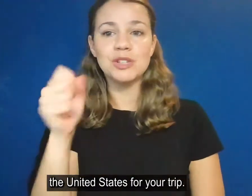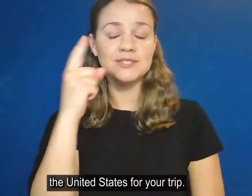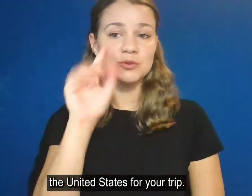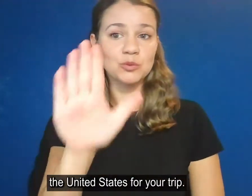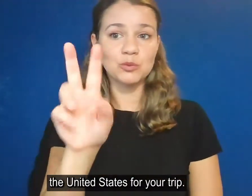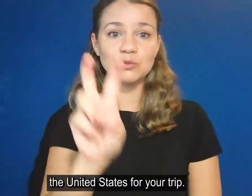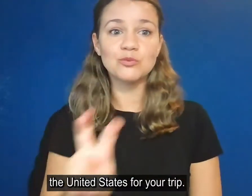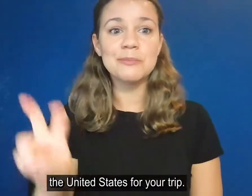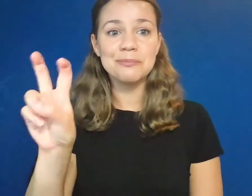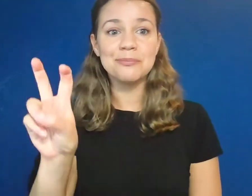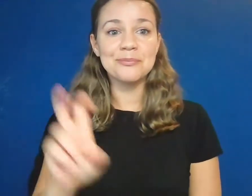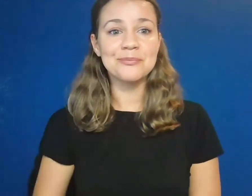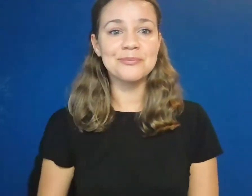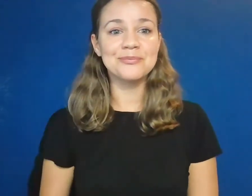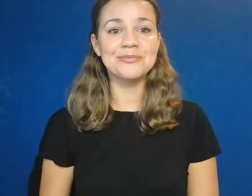trip.